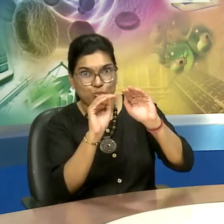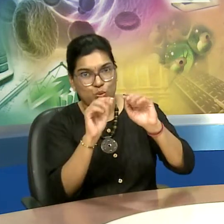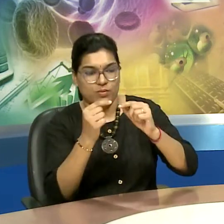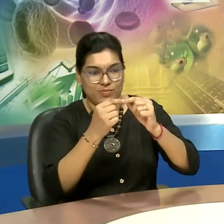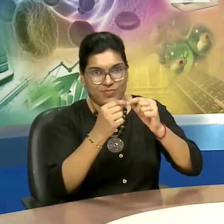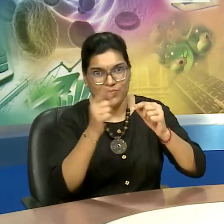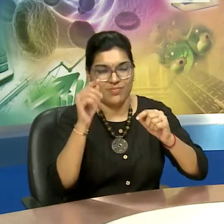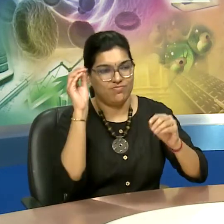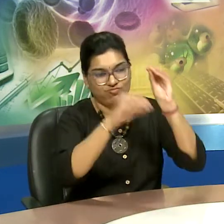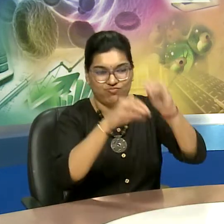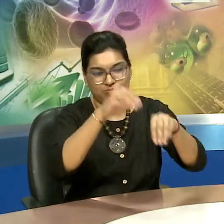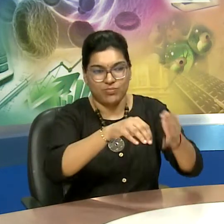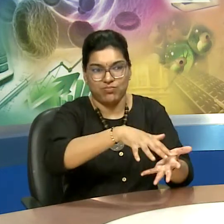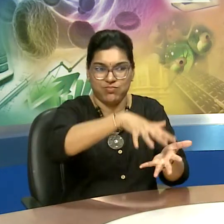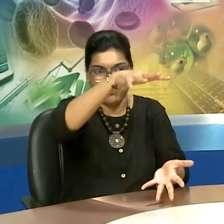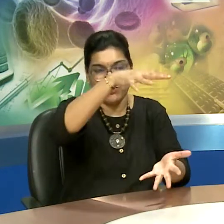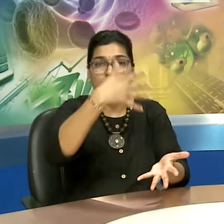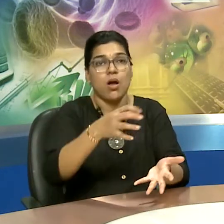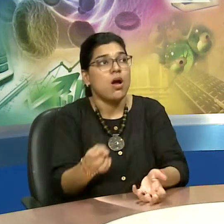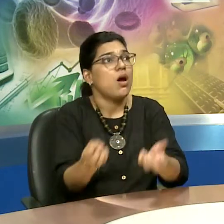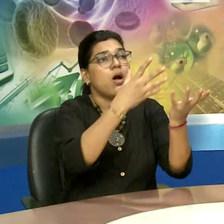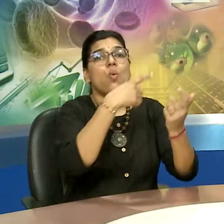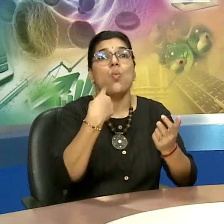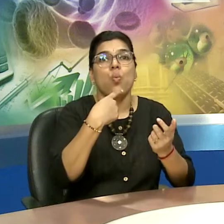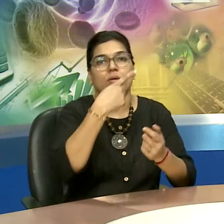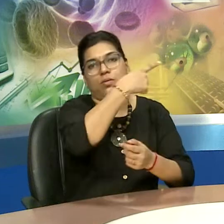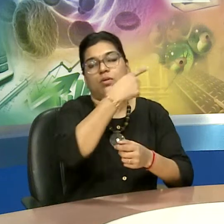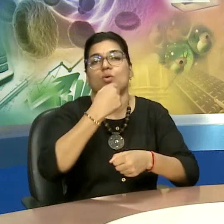the central government